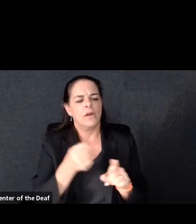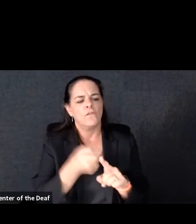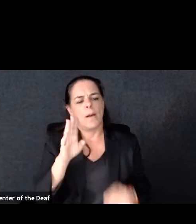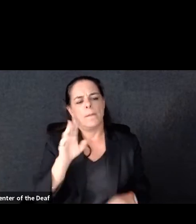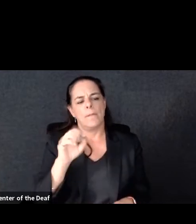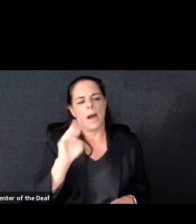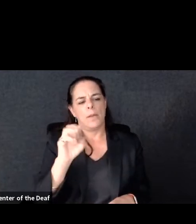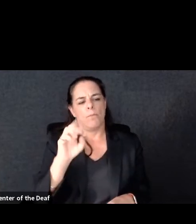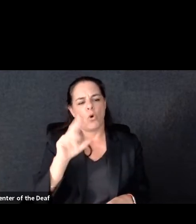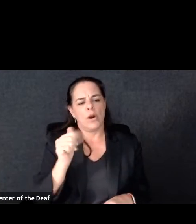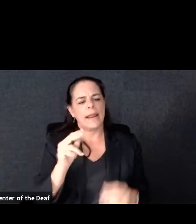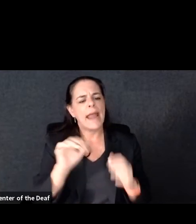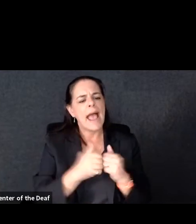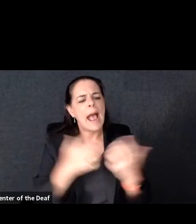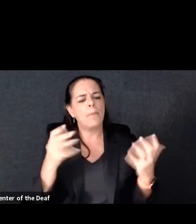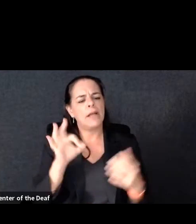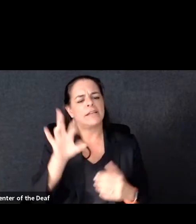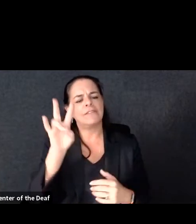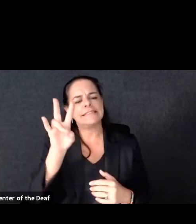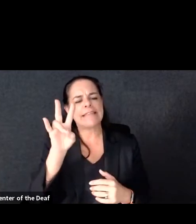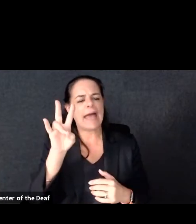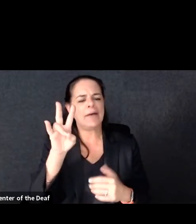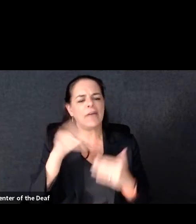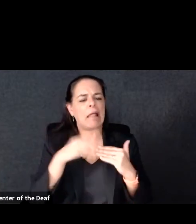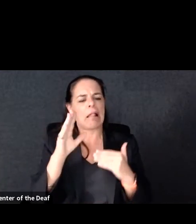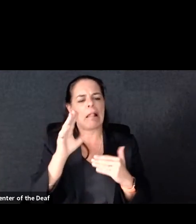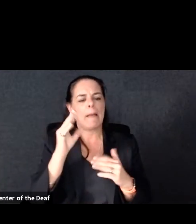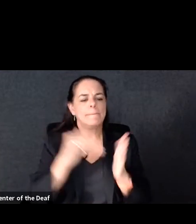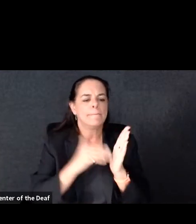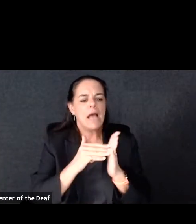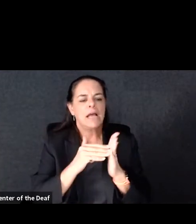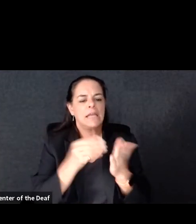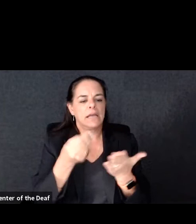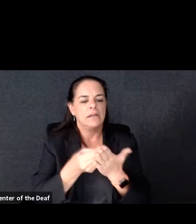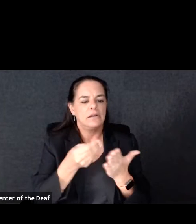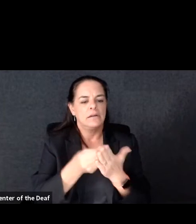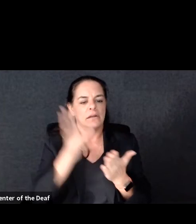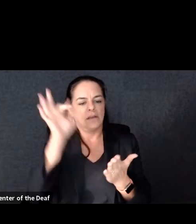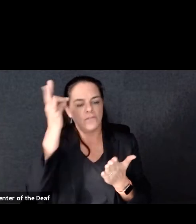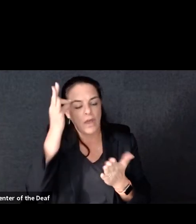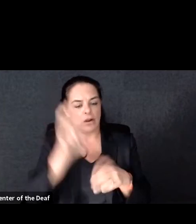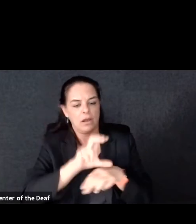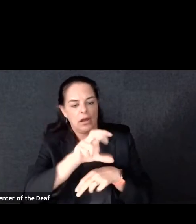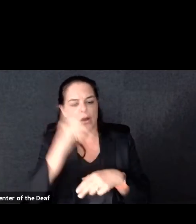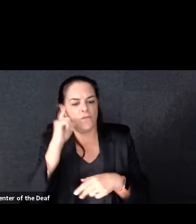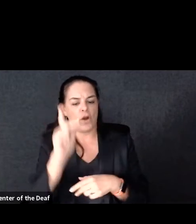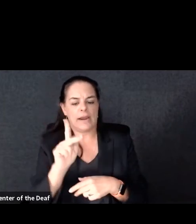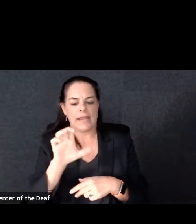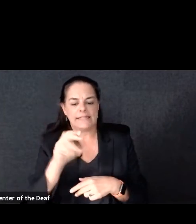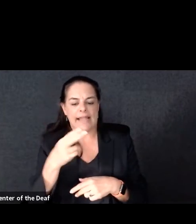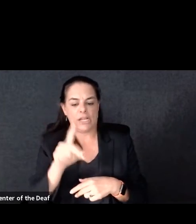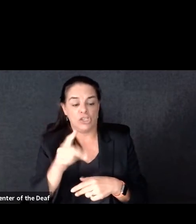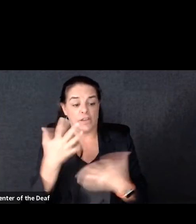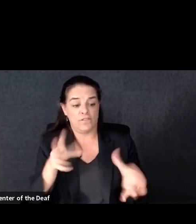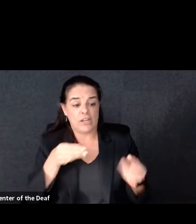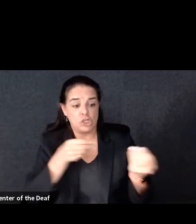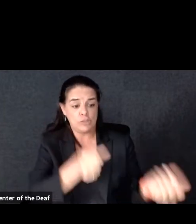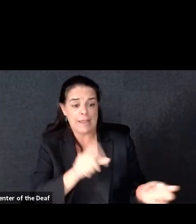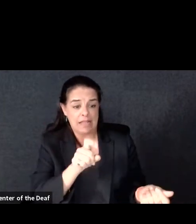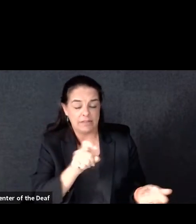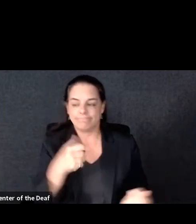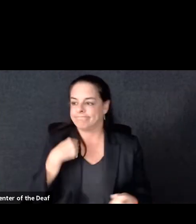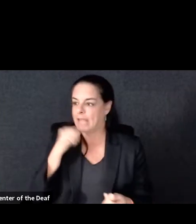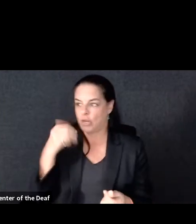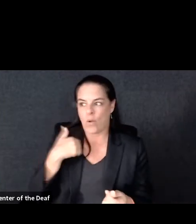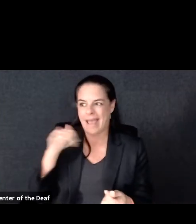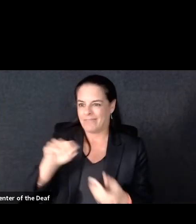Morgan, how much of the $7+ million federal funding earmarked for KCHD has been spent so far? I do not have that